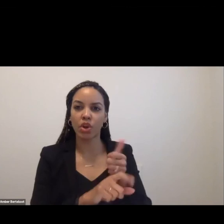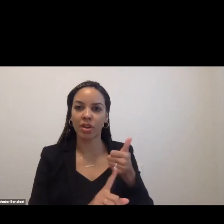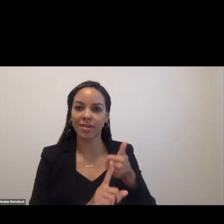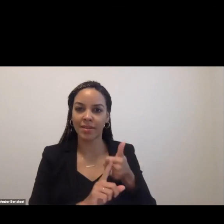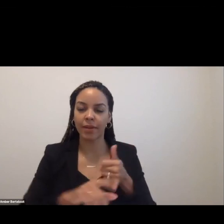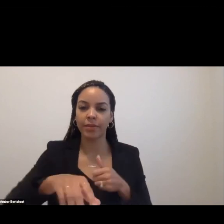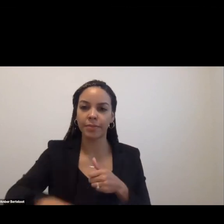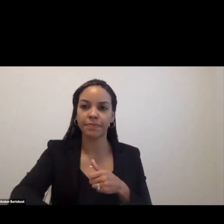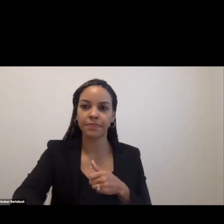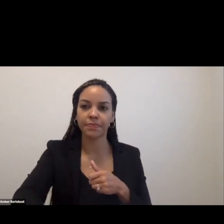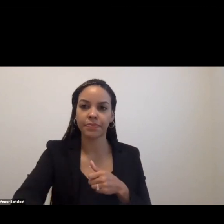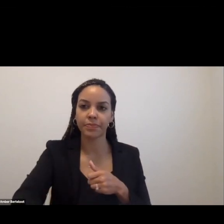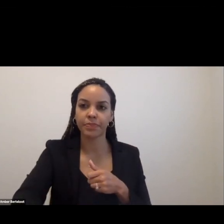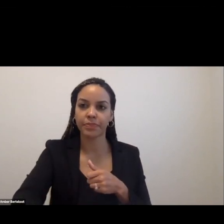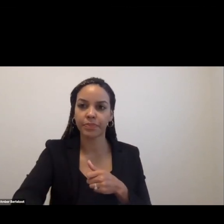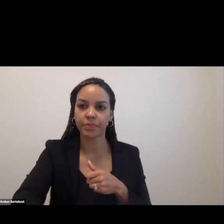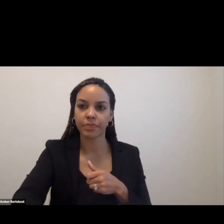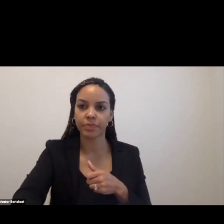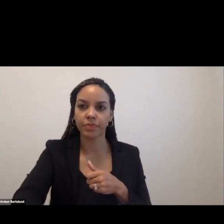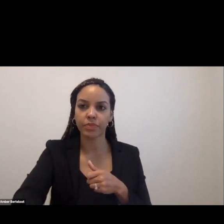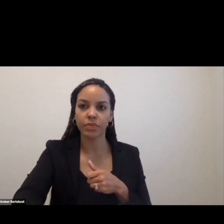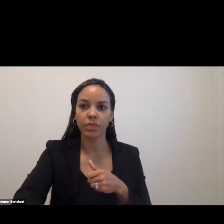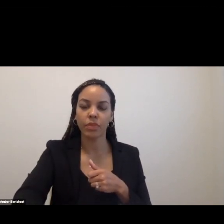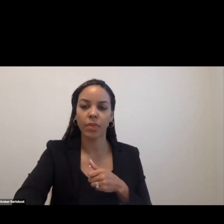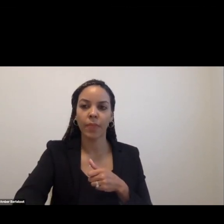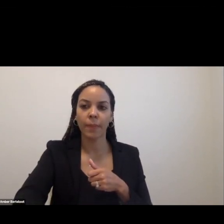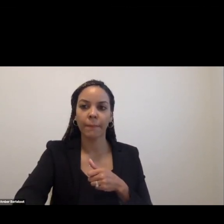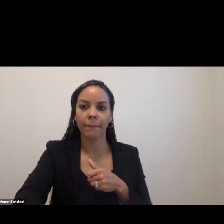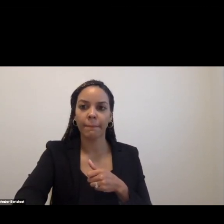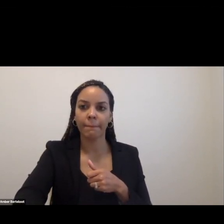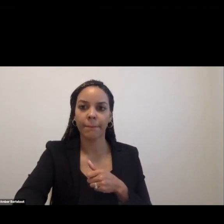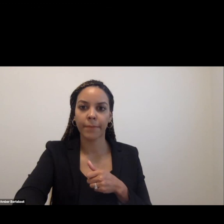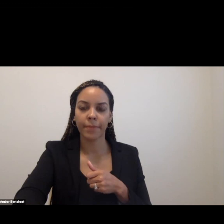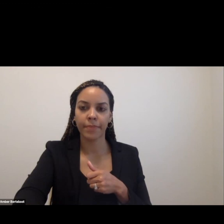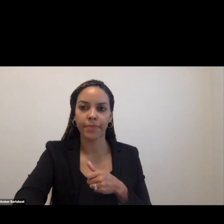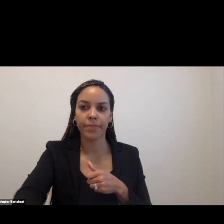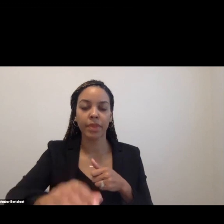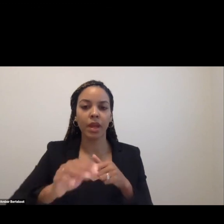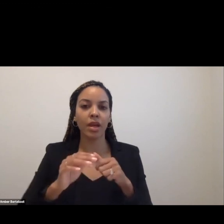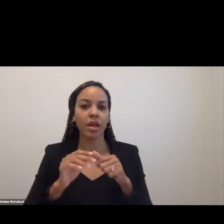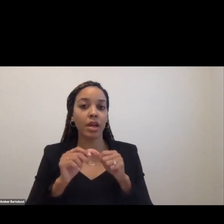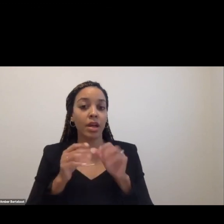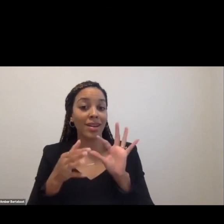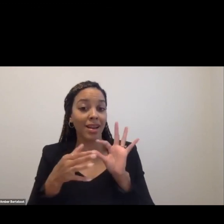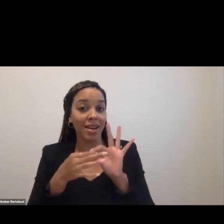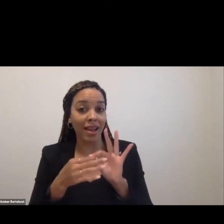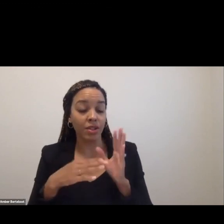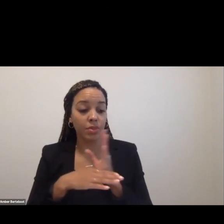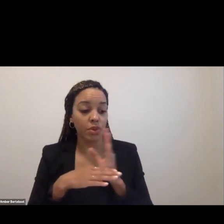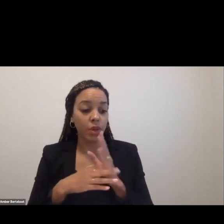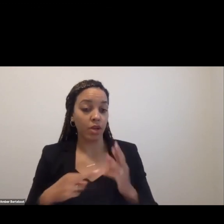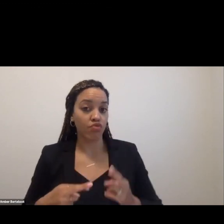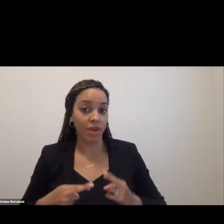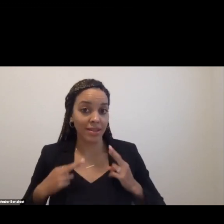from an object of art to the presence of the artist. Connections between residency activities and